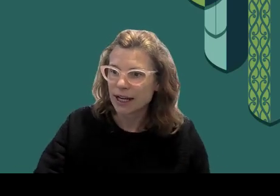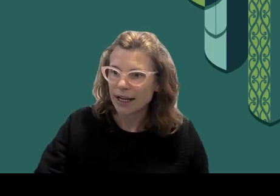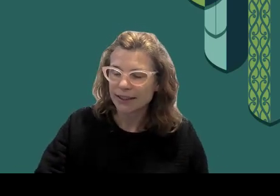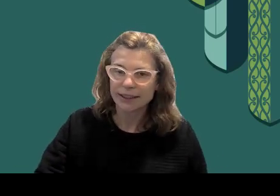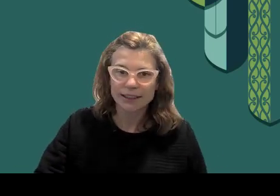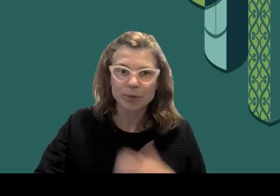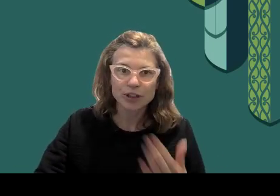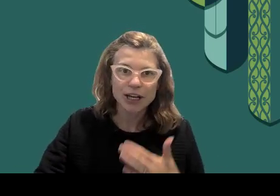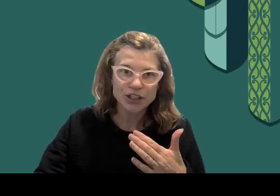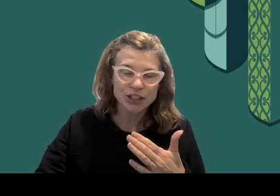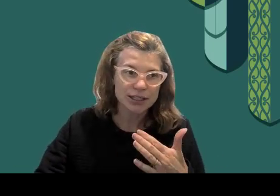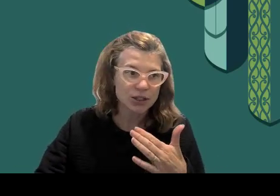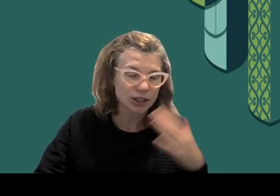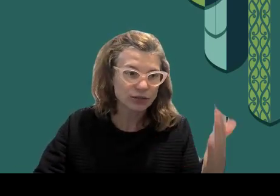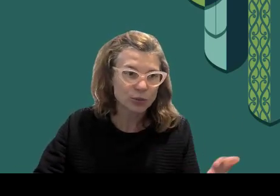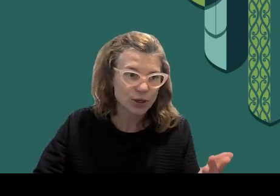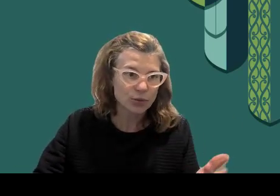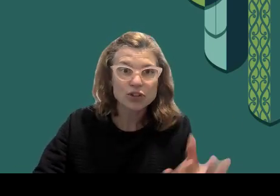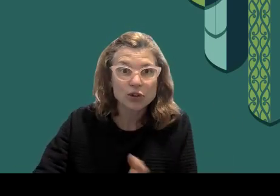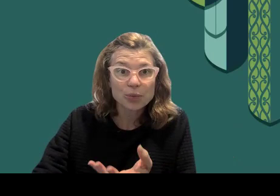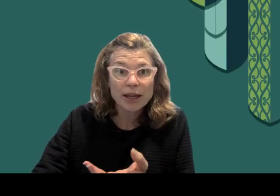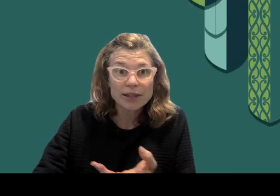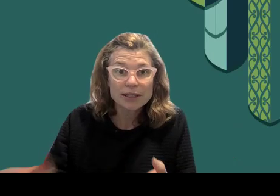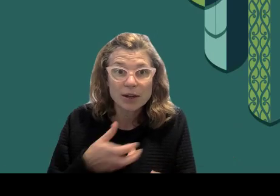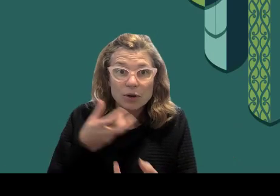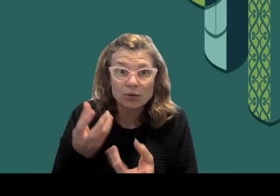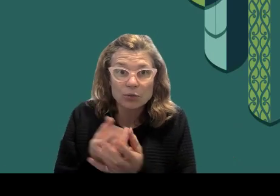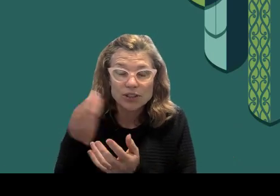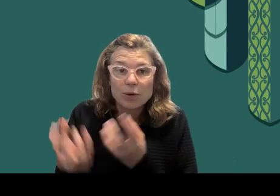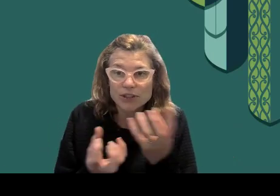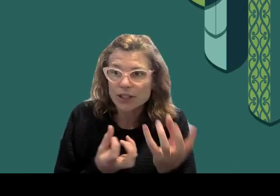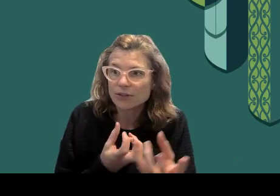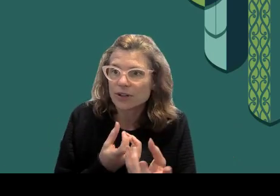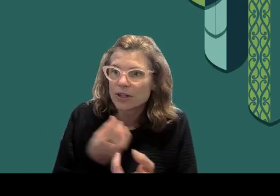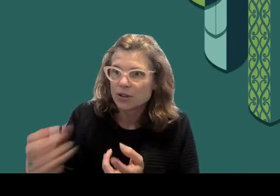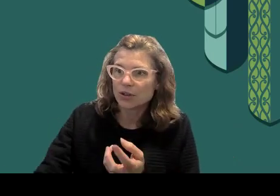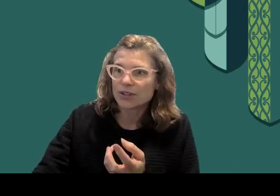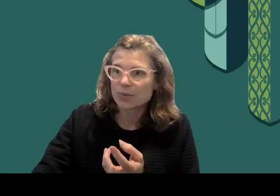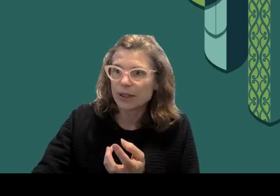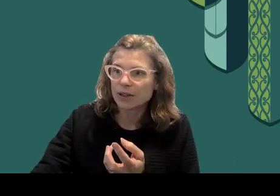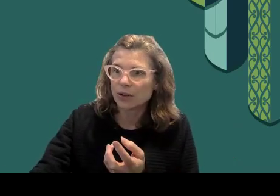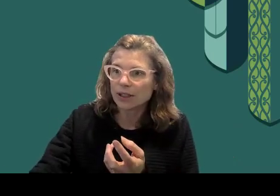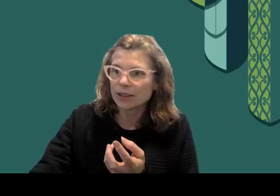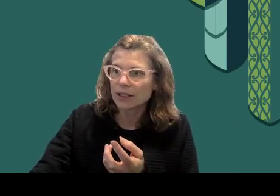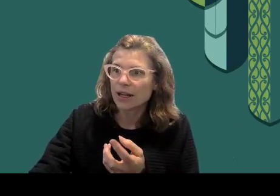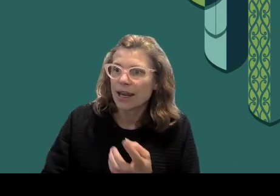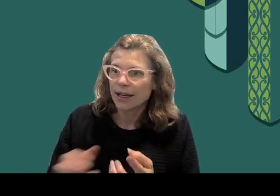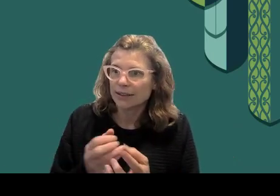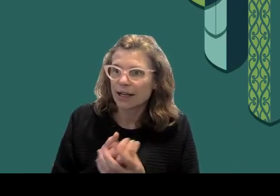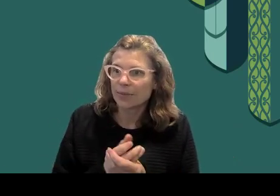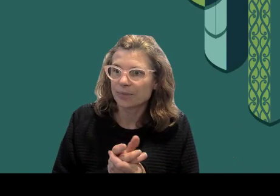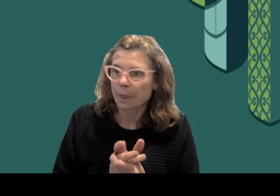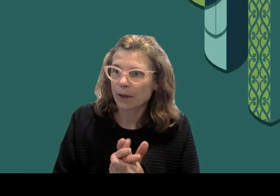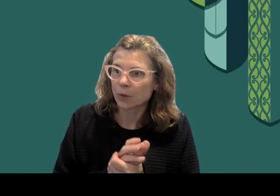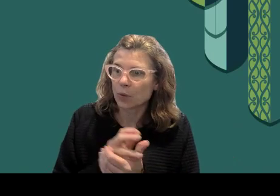it. And then the appreciation is looking for what's good about this, like what's the positive sort of spin on it,